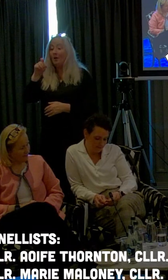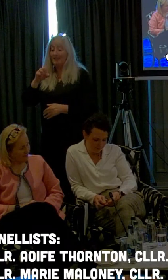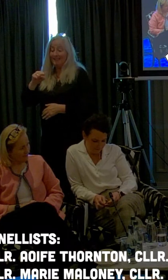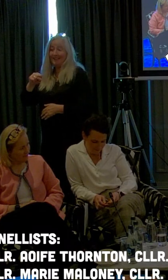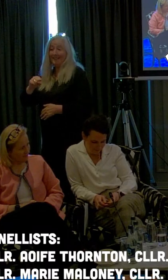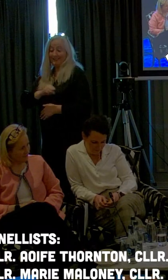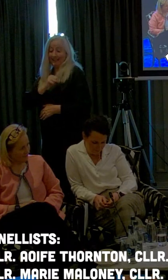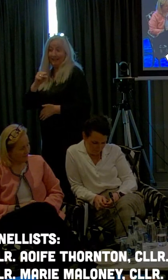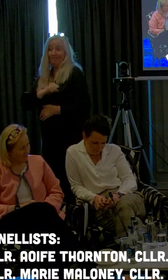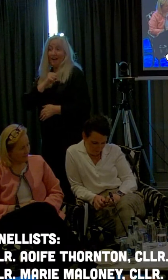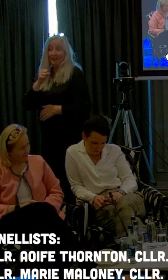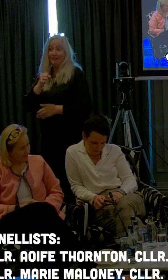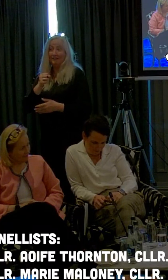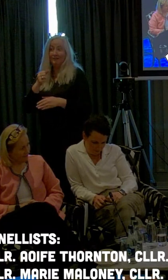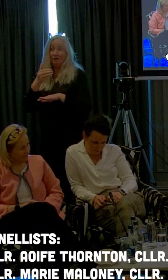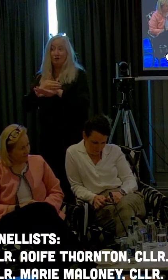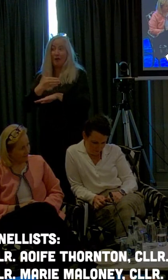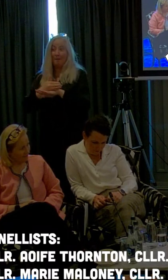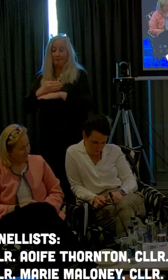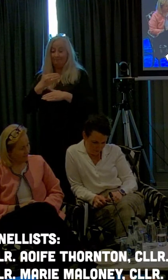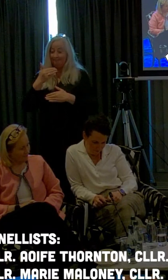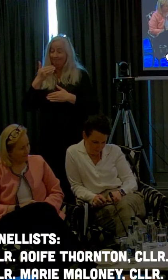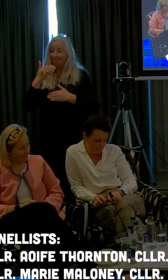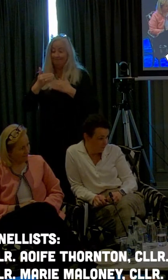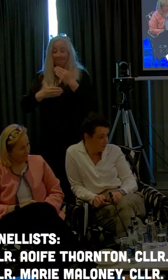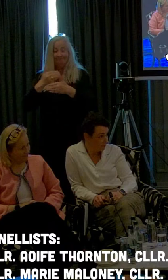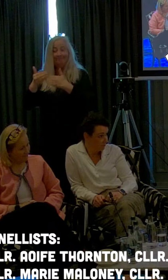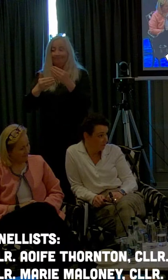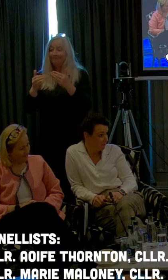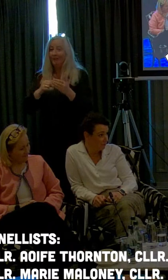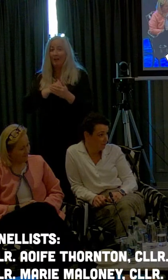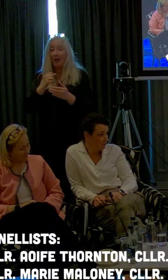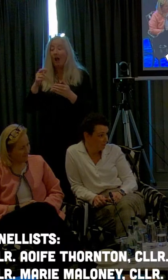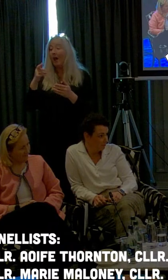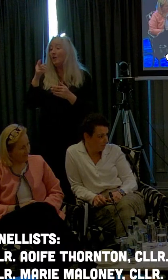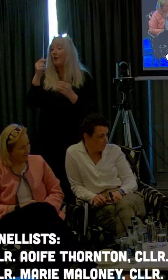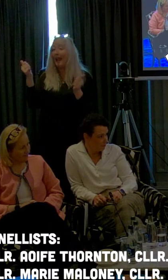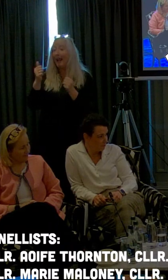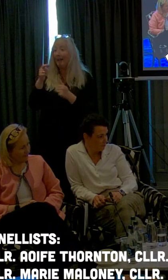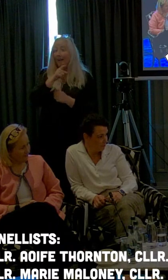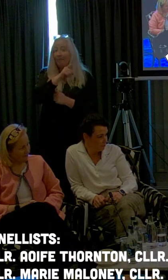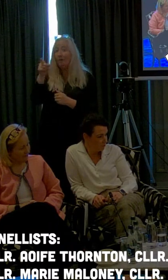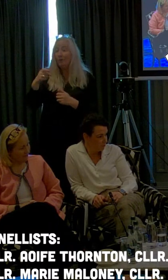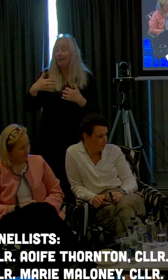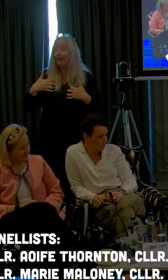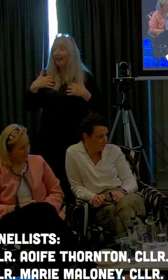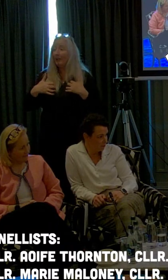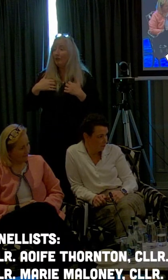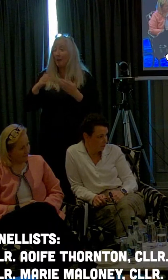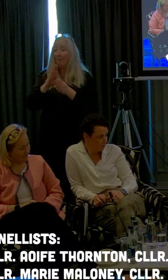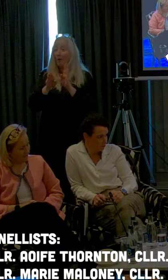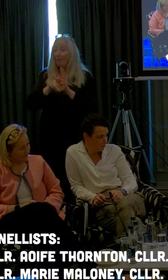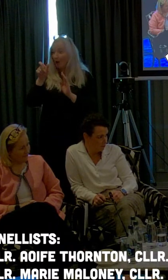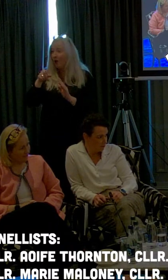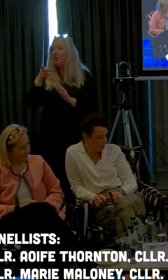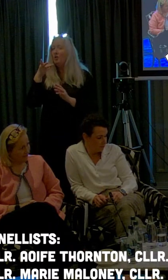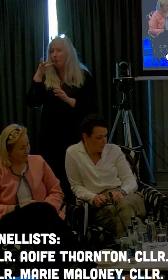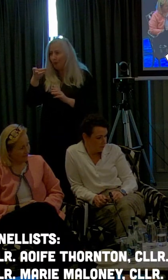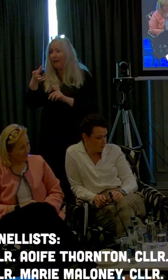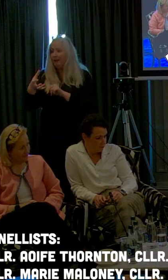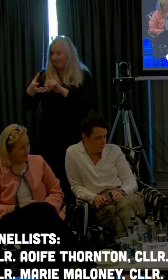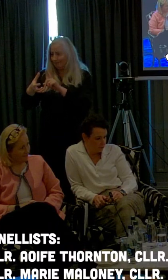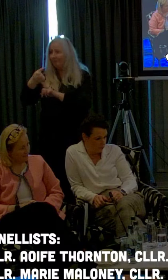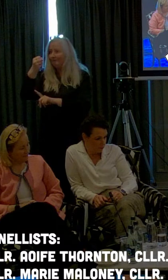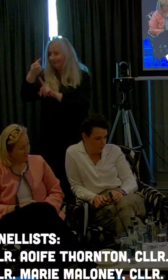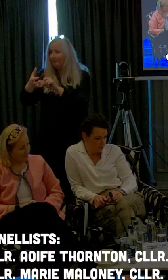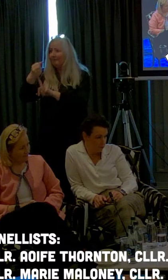job. And I would encourage all of them here and the candidates that are here today, and I'd say to you, keep at it, keep there, you'll get there eventually. And